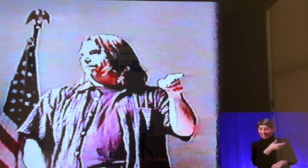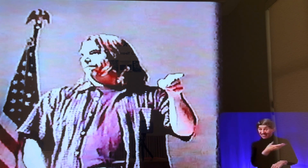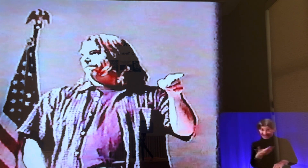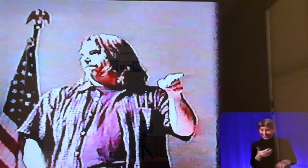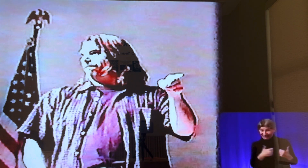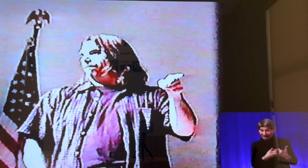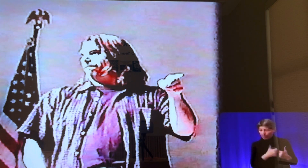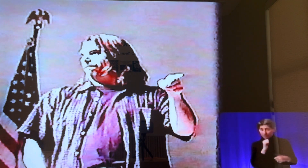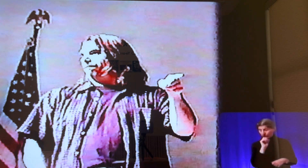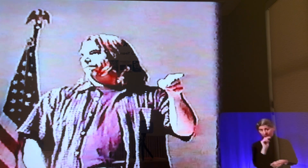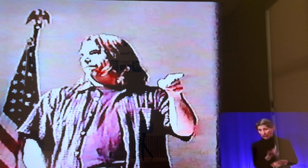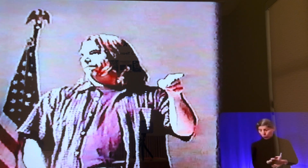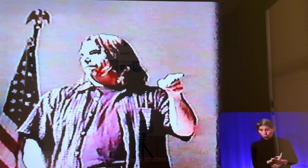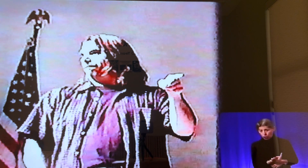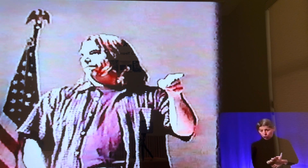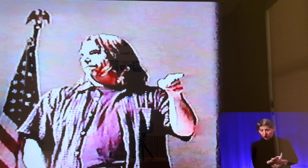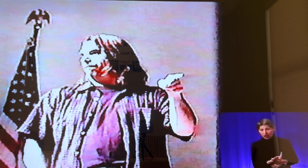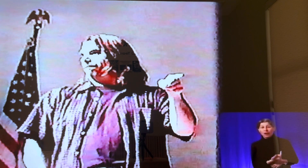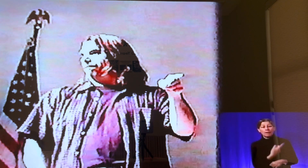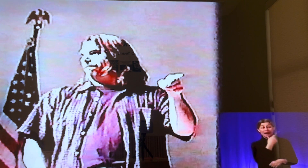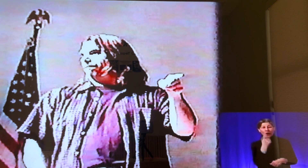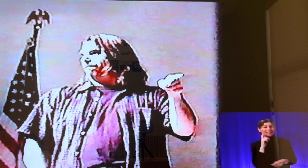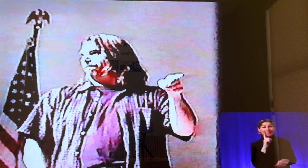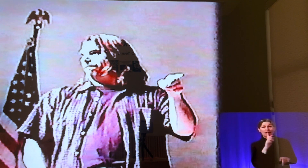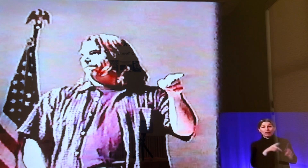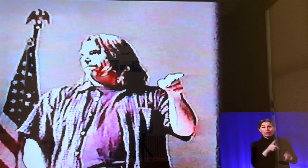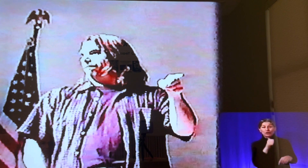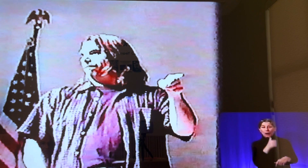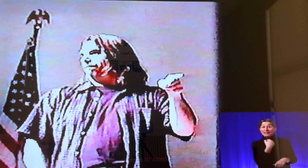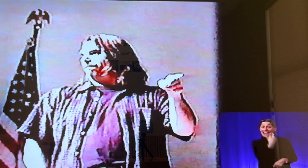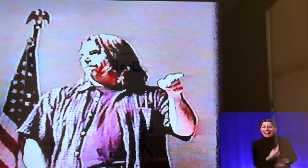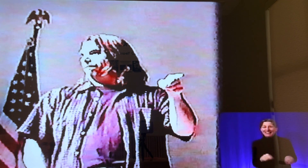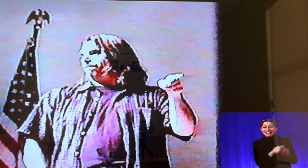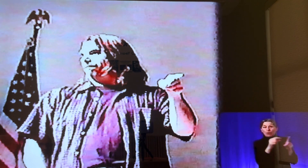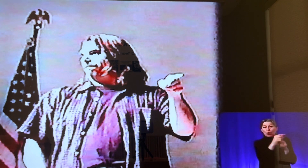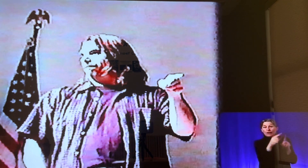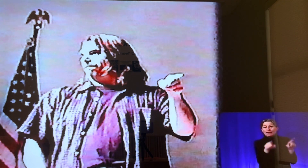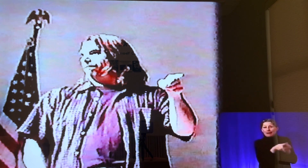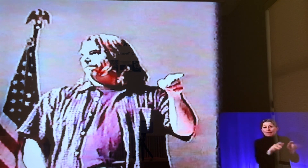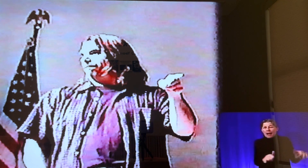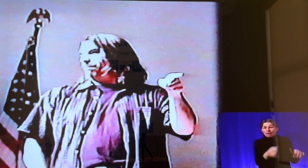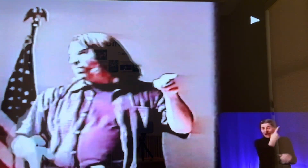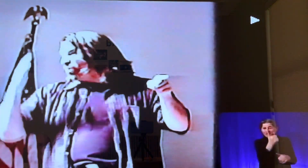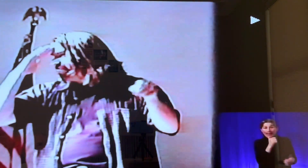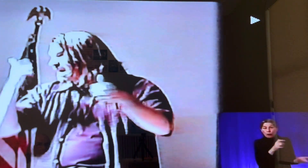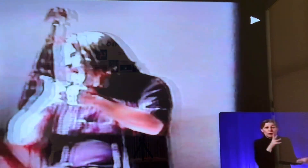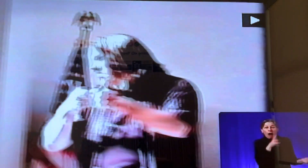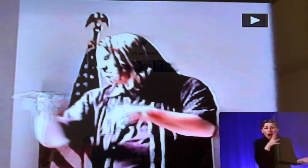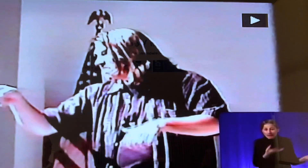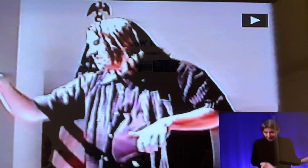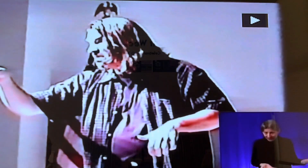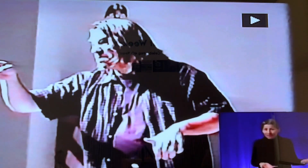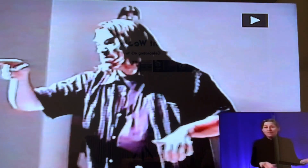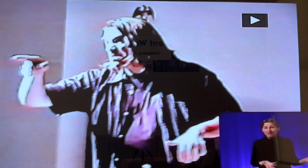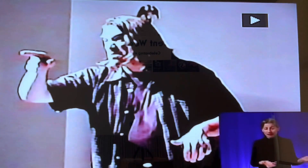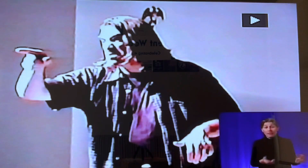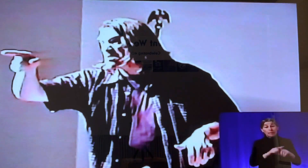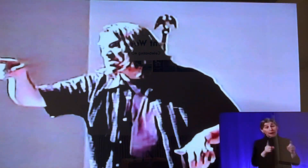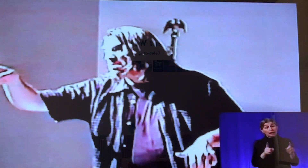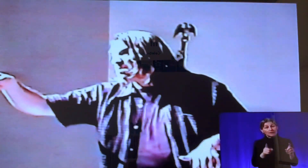work because the deaf people don't say the same word at the same time because they don't talk. But he asks again, do you know